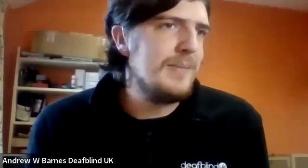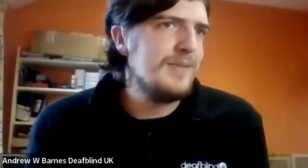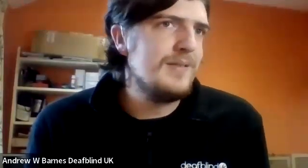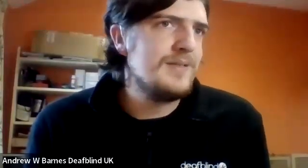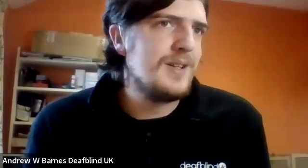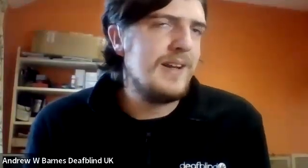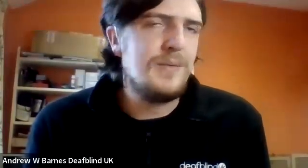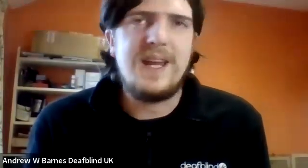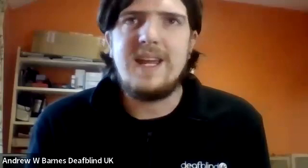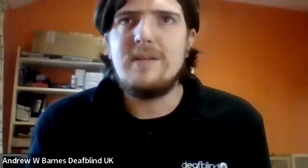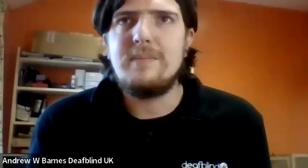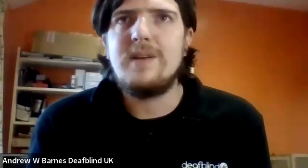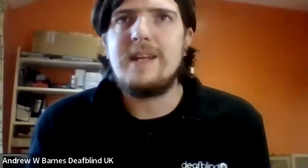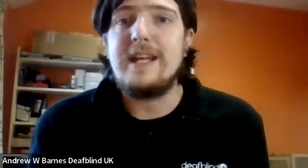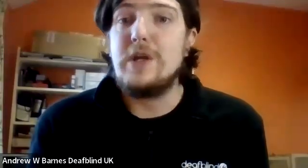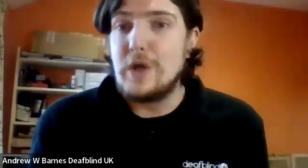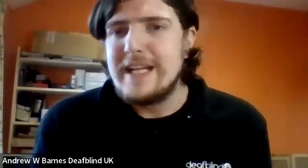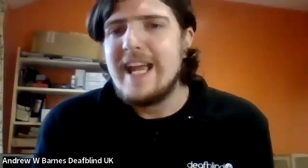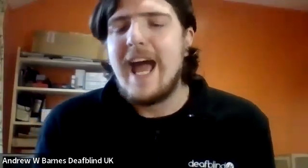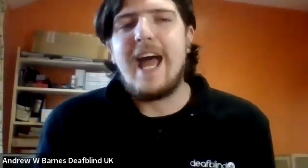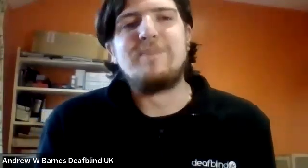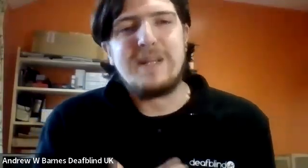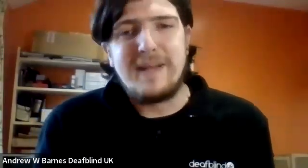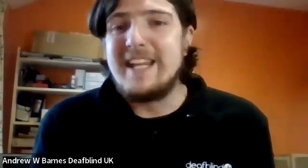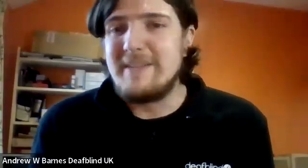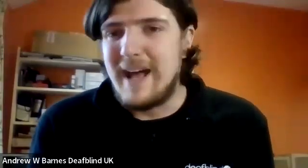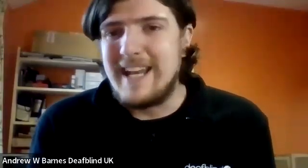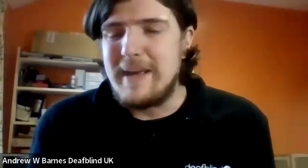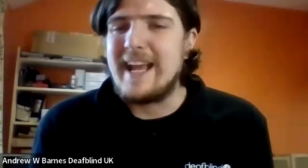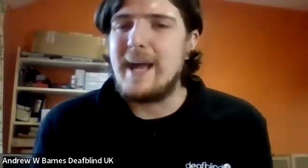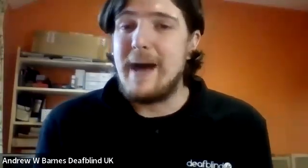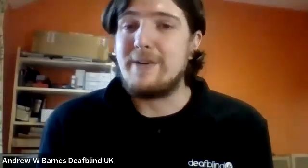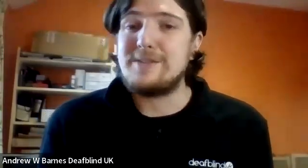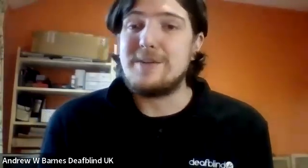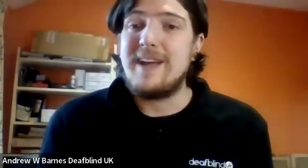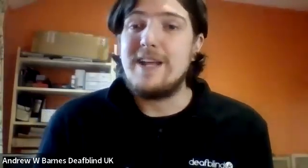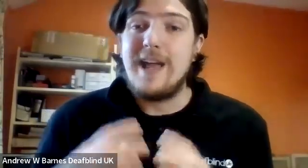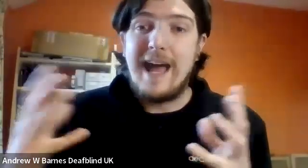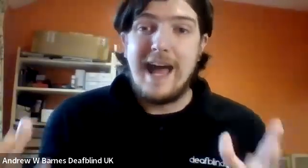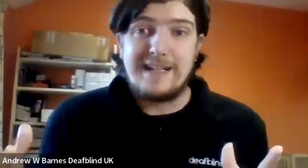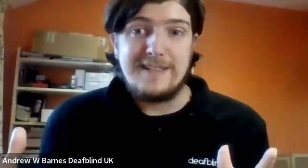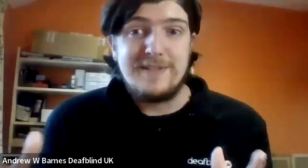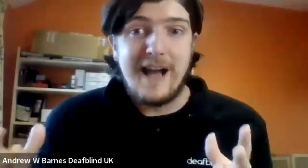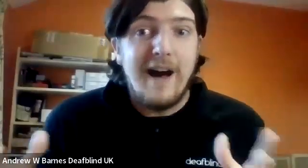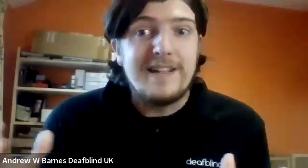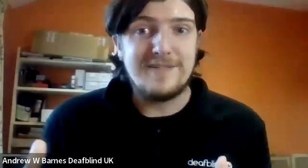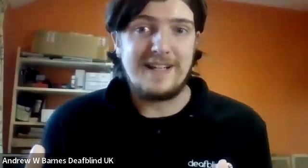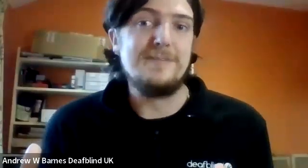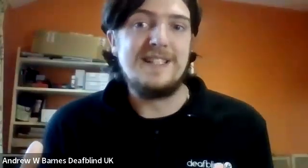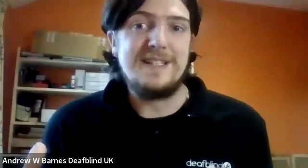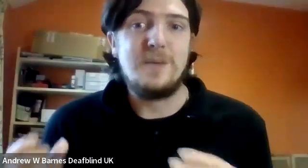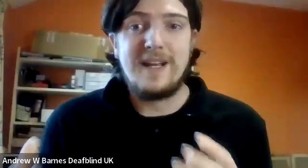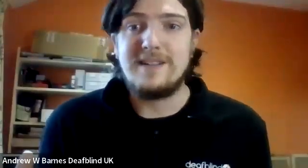organisation, we did look at the beginning of the pandemic about sort of different kinds